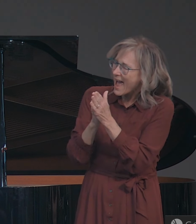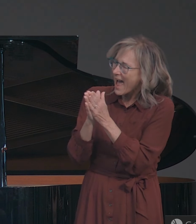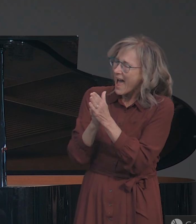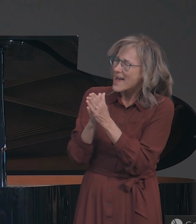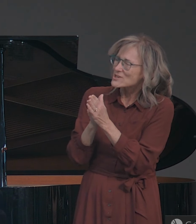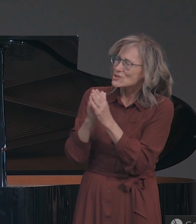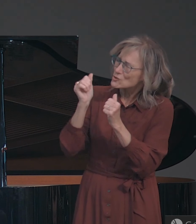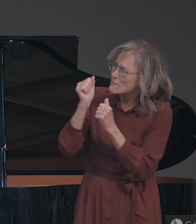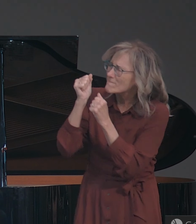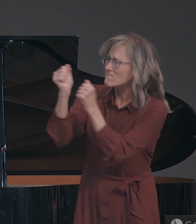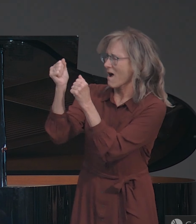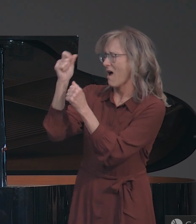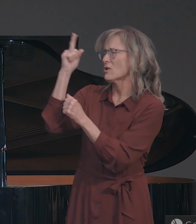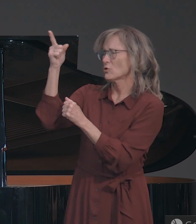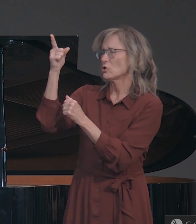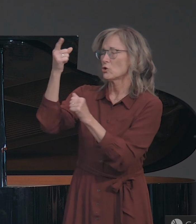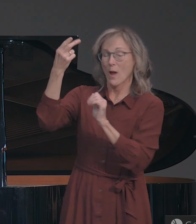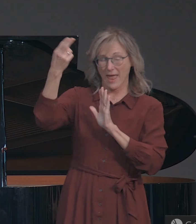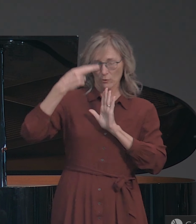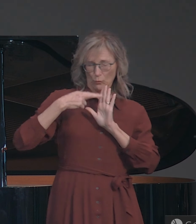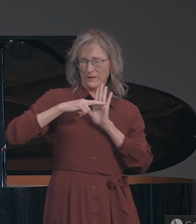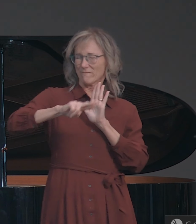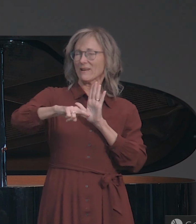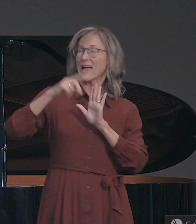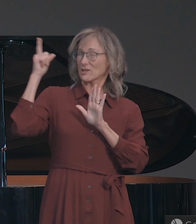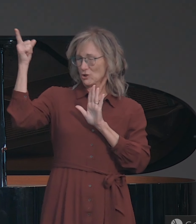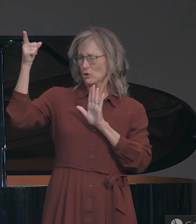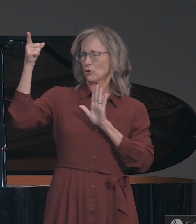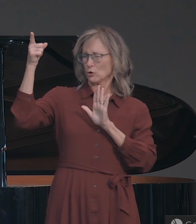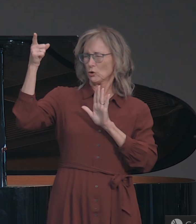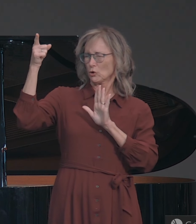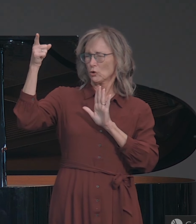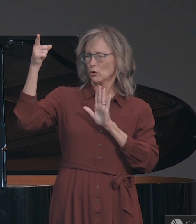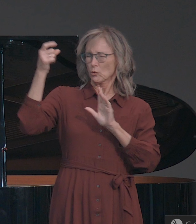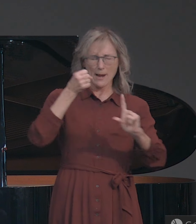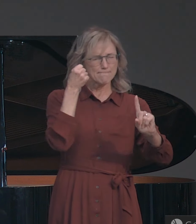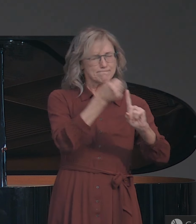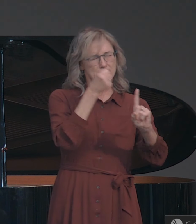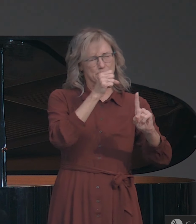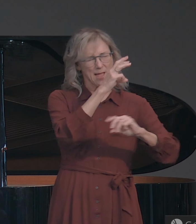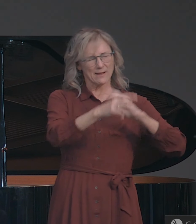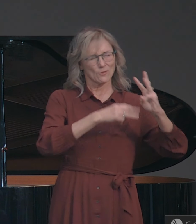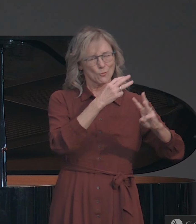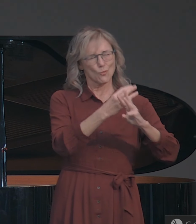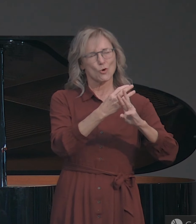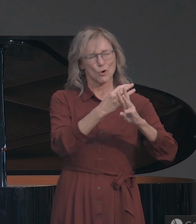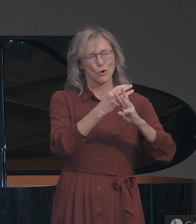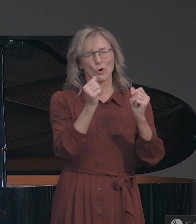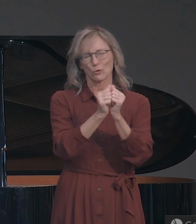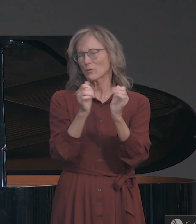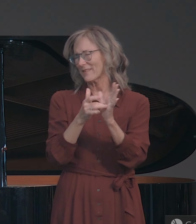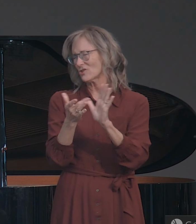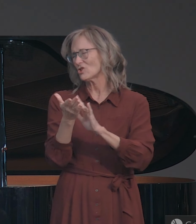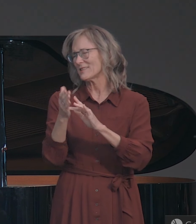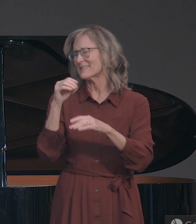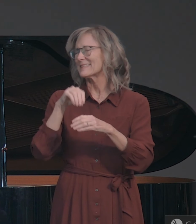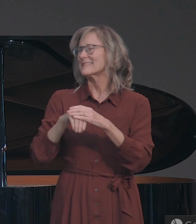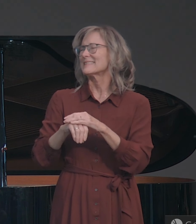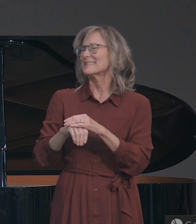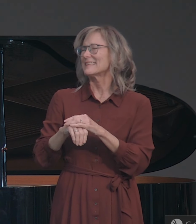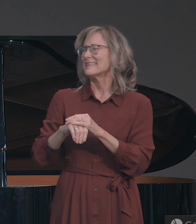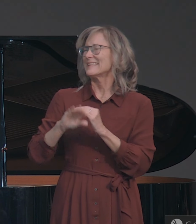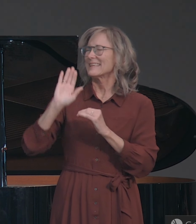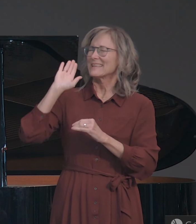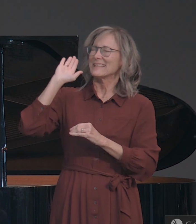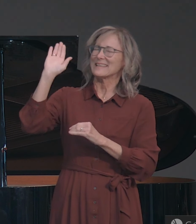to follow you, reflect you, and impact the world for the Lord Jesus Christ. And we pray this